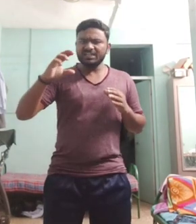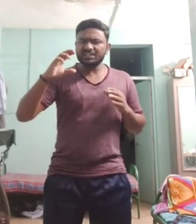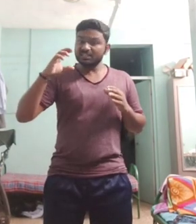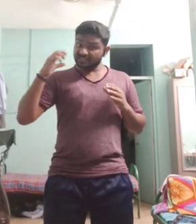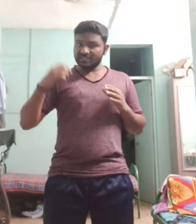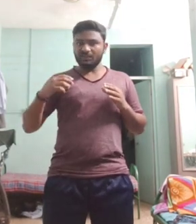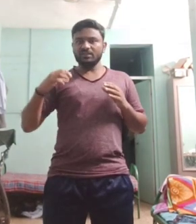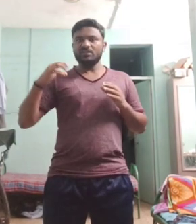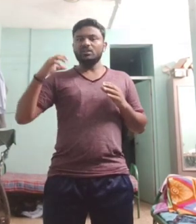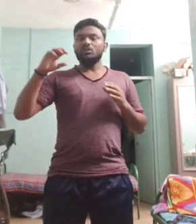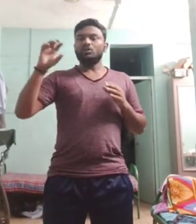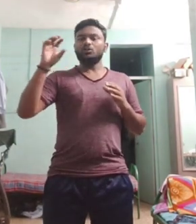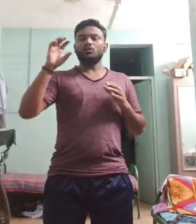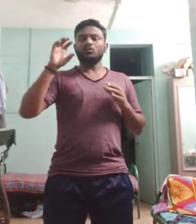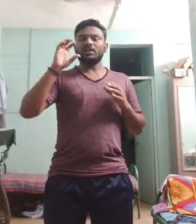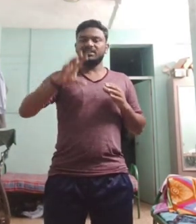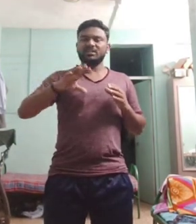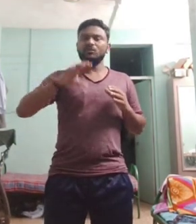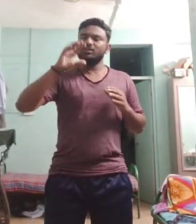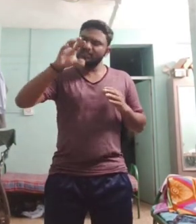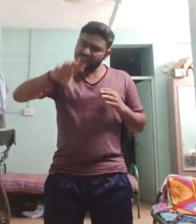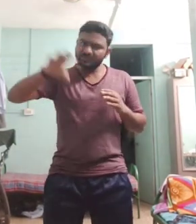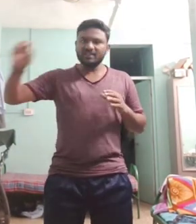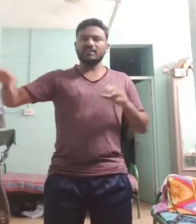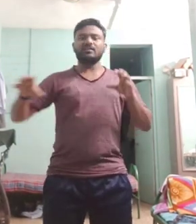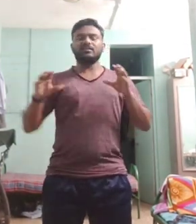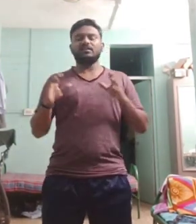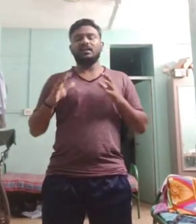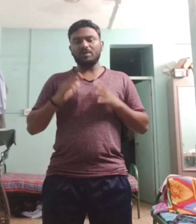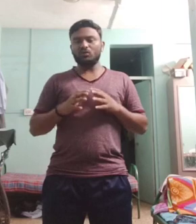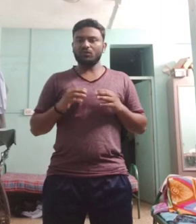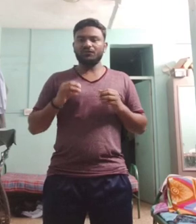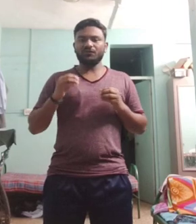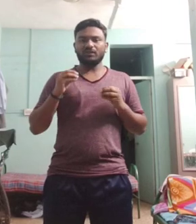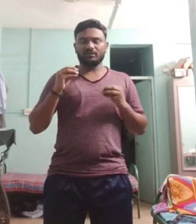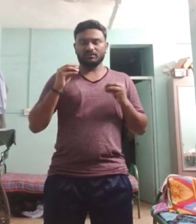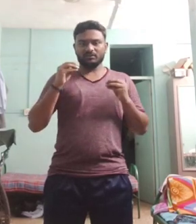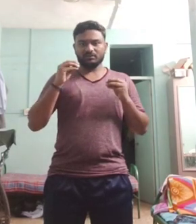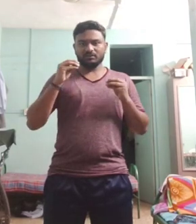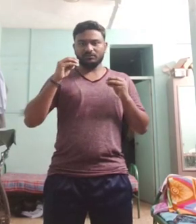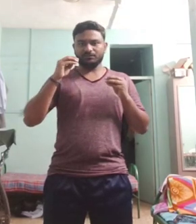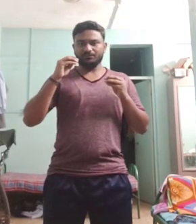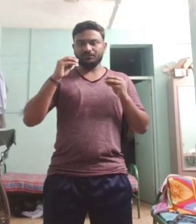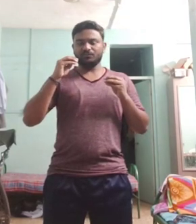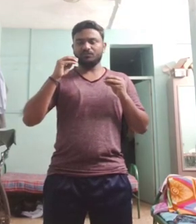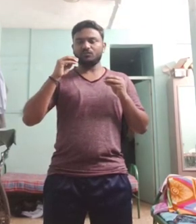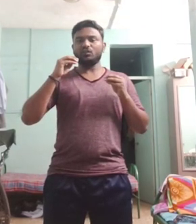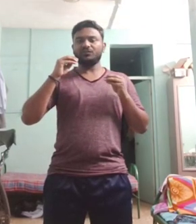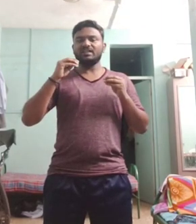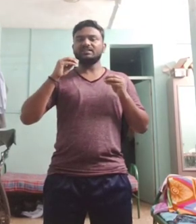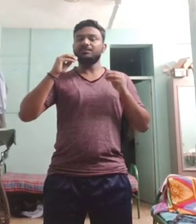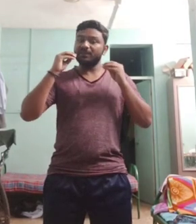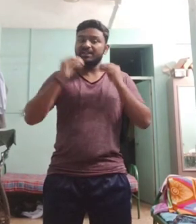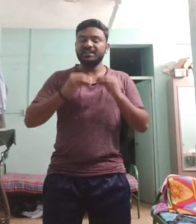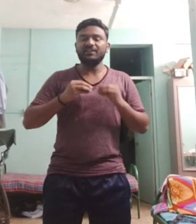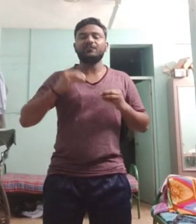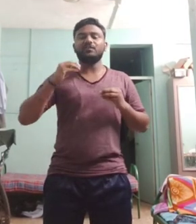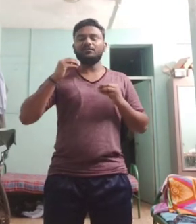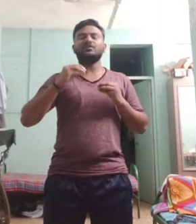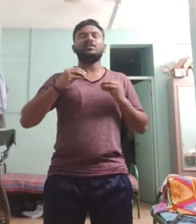conditional statement to execute the similar amount of what we can say printf. If